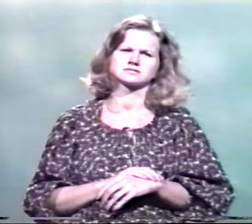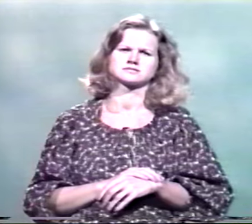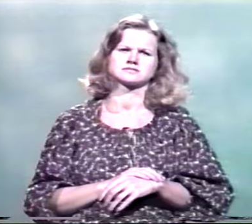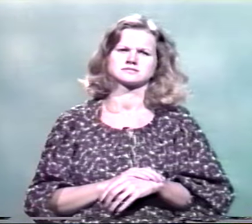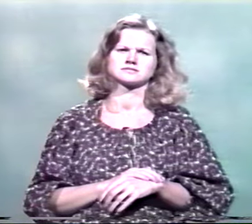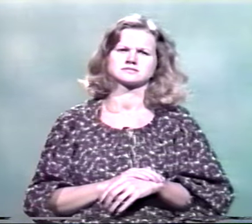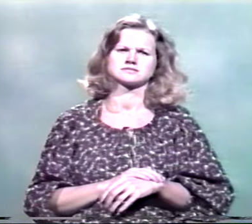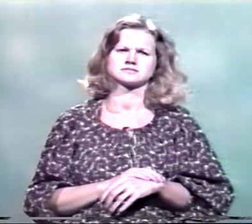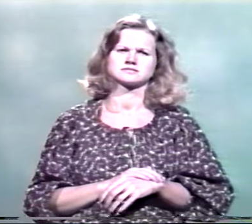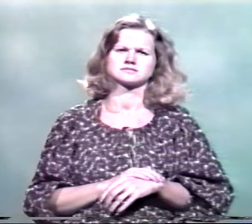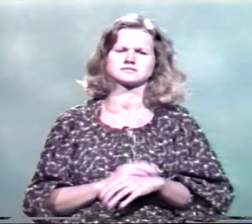to look for a long time,